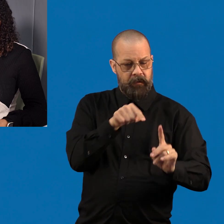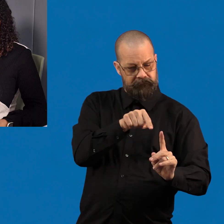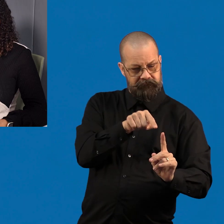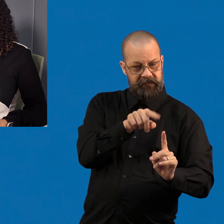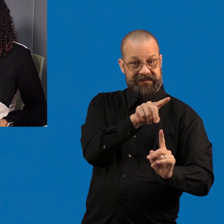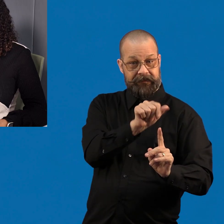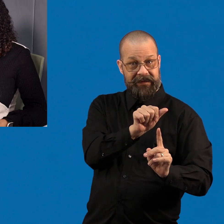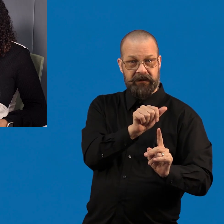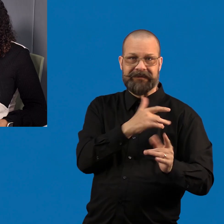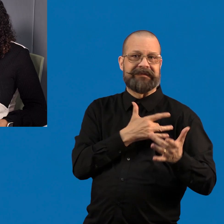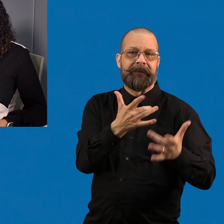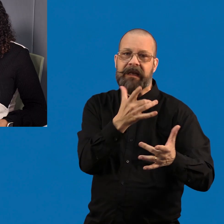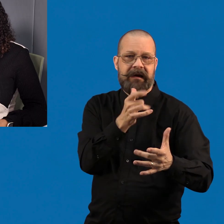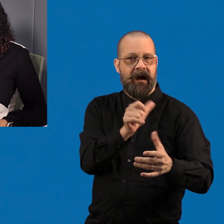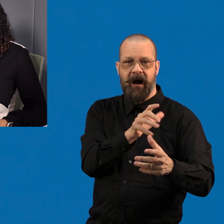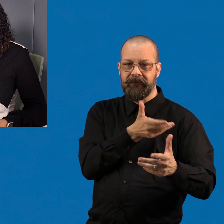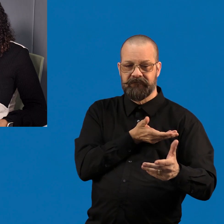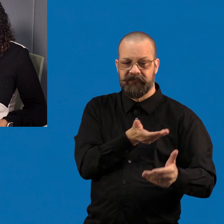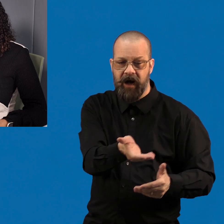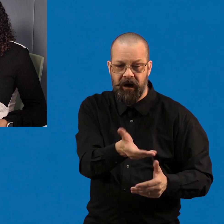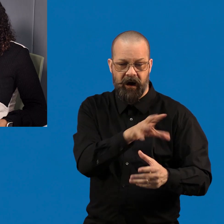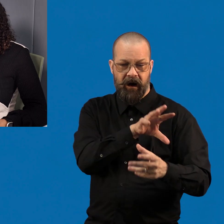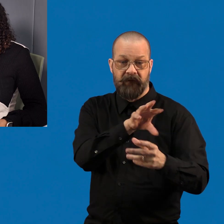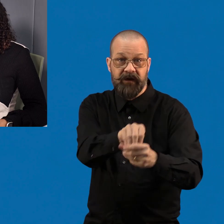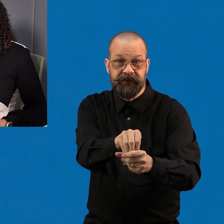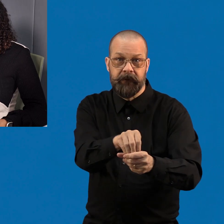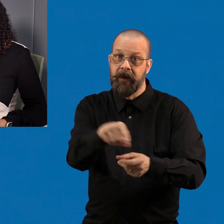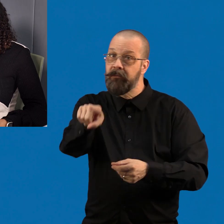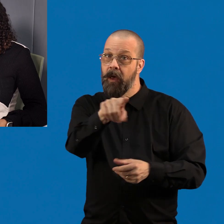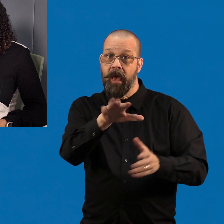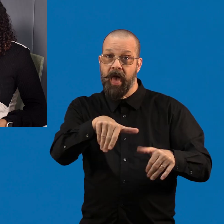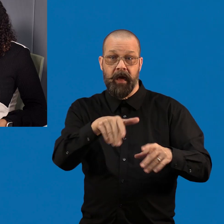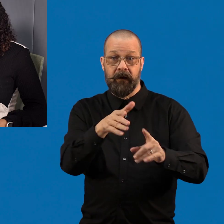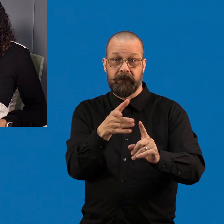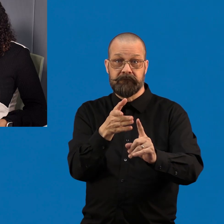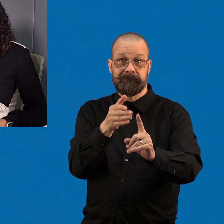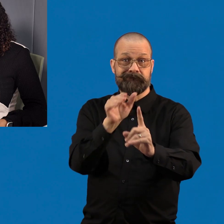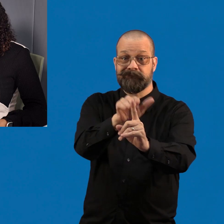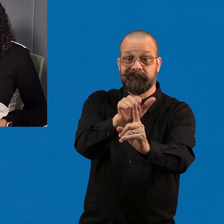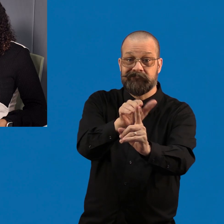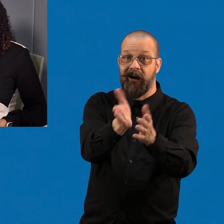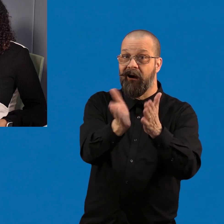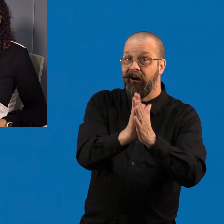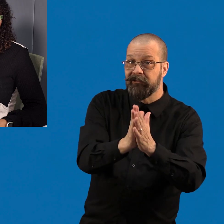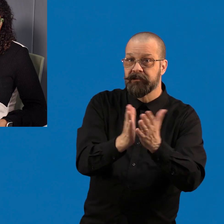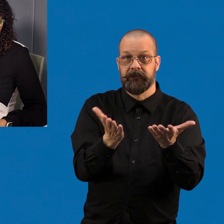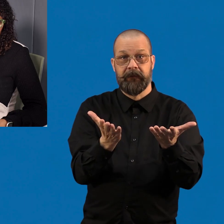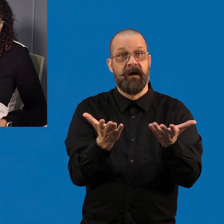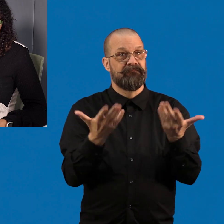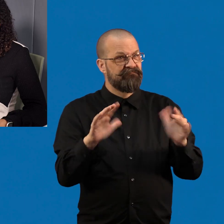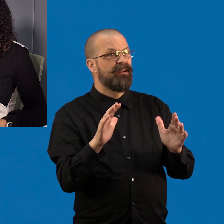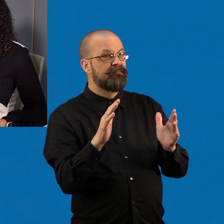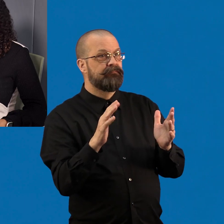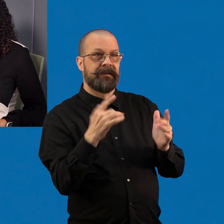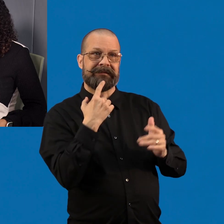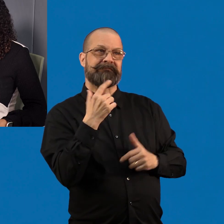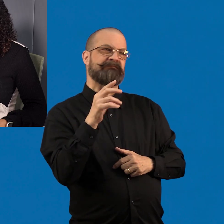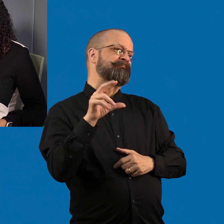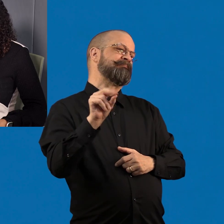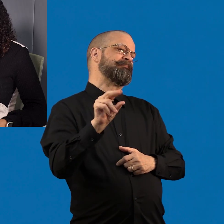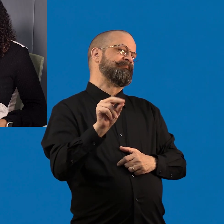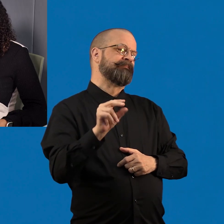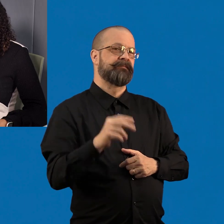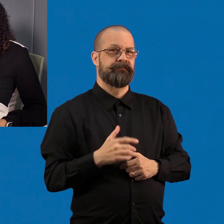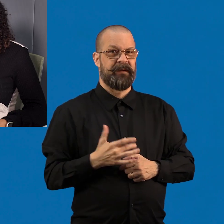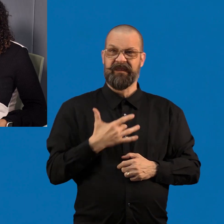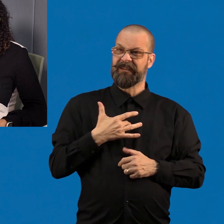not usually participate in research. Maybe you've never been asked to participate. Maybe you've been asked, but you said